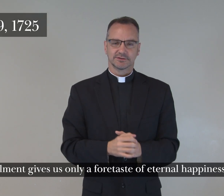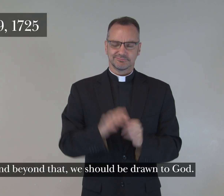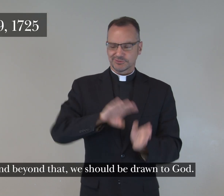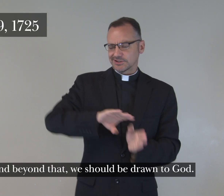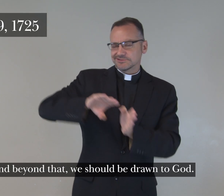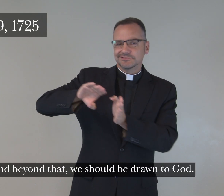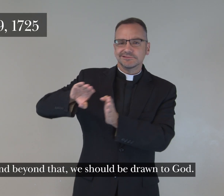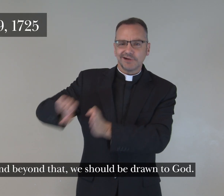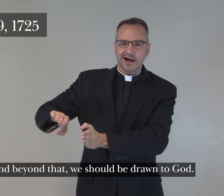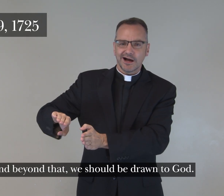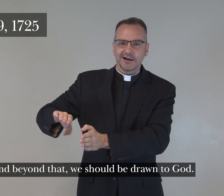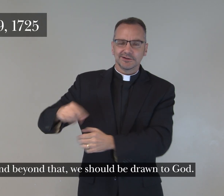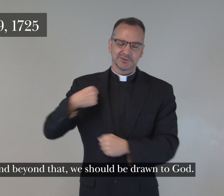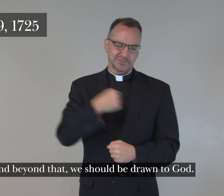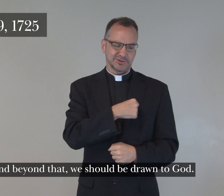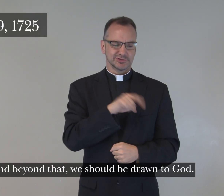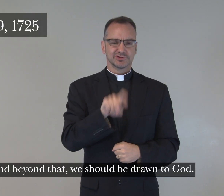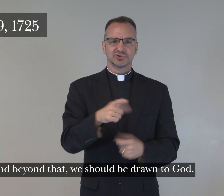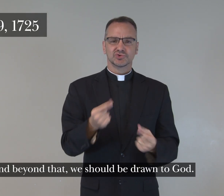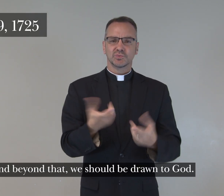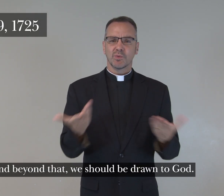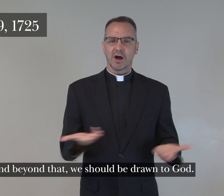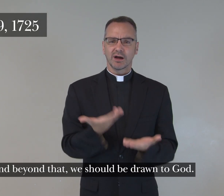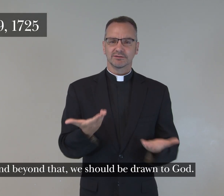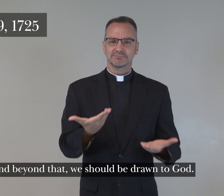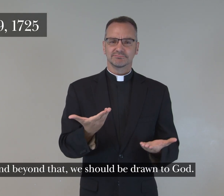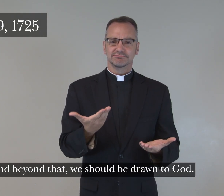Above and beyond that, we should be drawn to God.